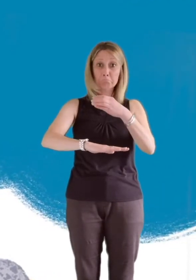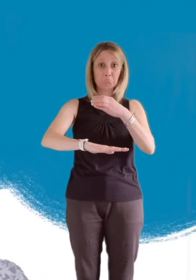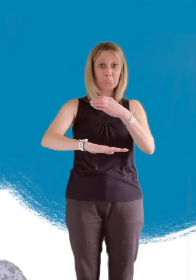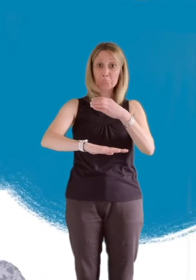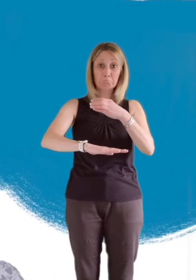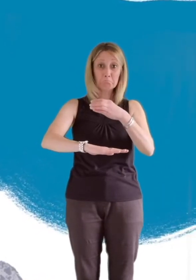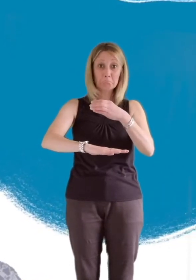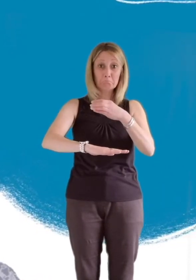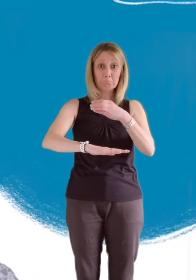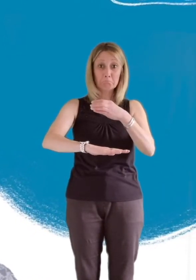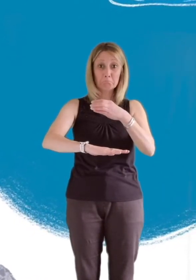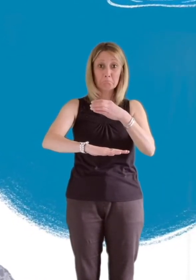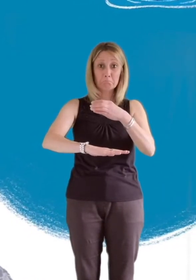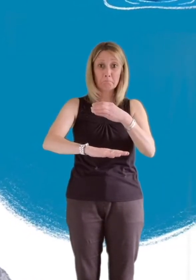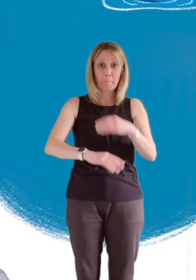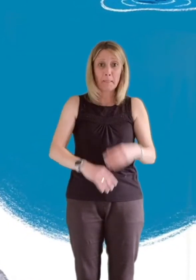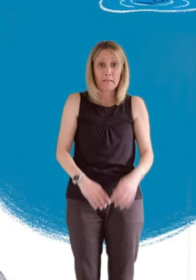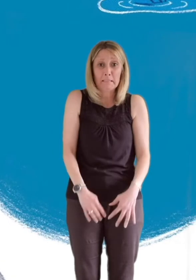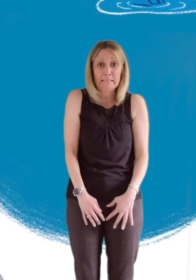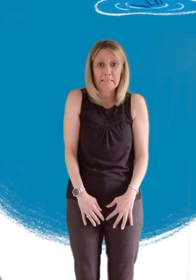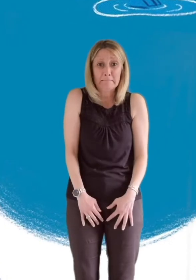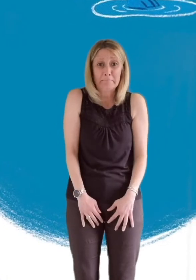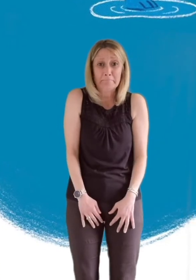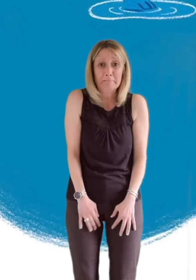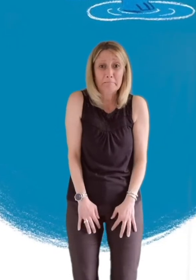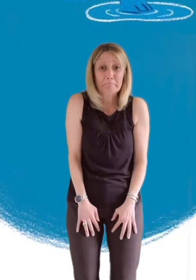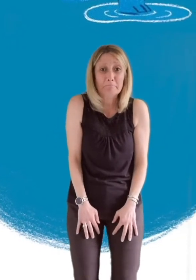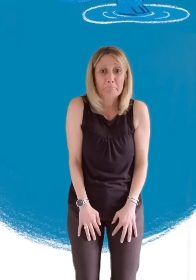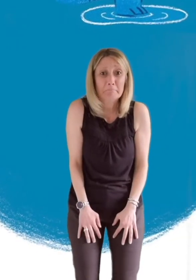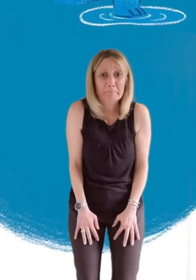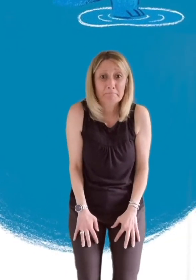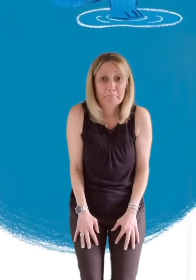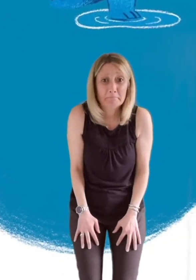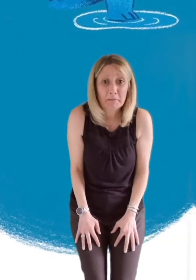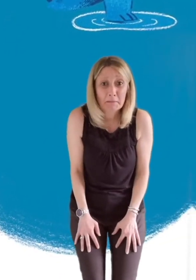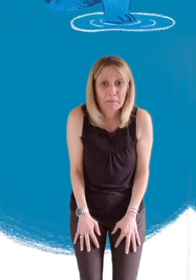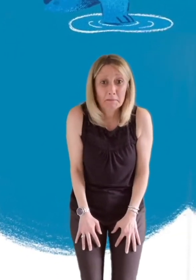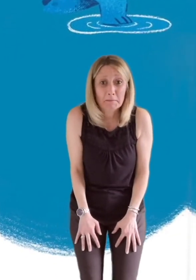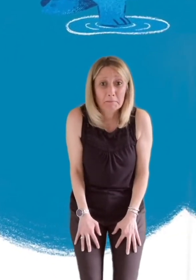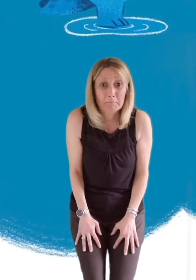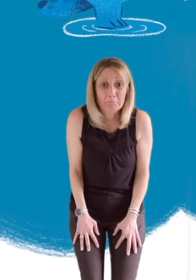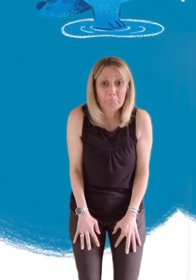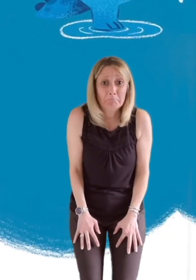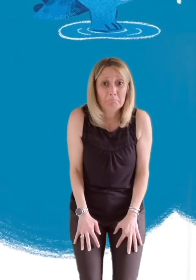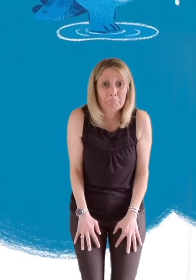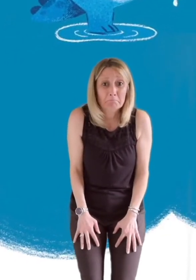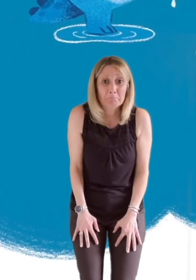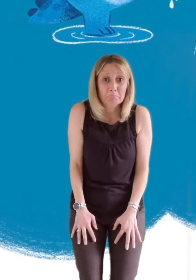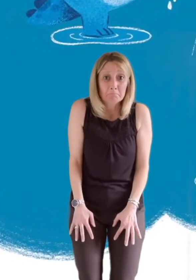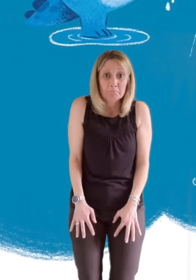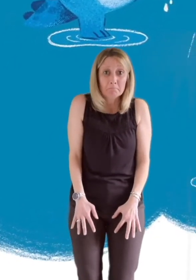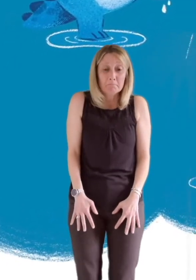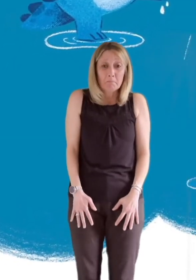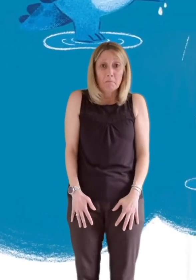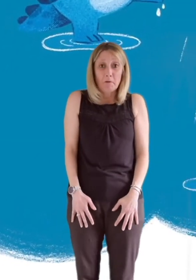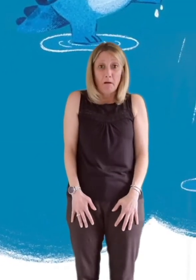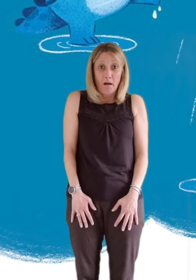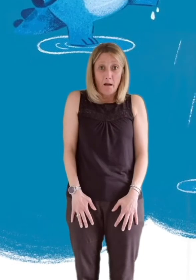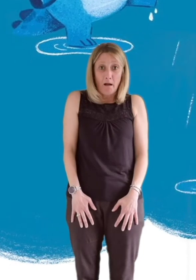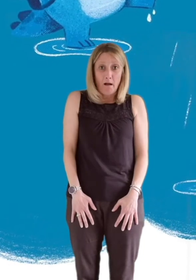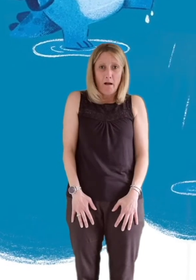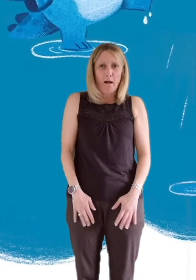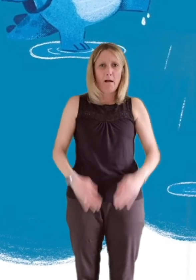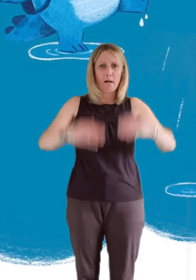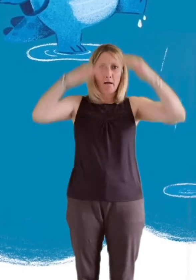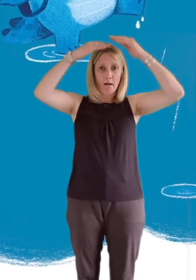wellies. His teeth began to chatter, and his knees, they turned to jellies. And all the